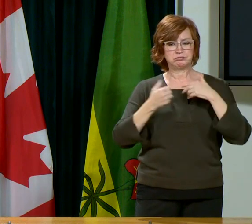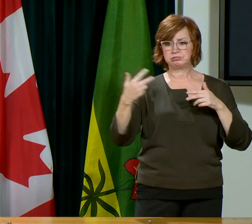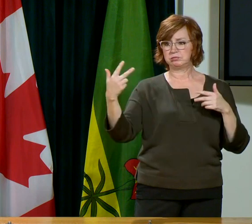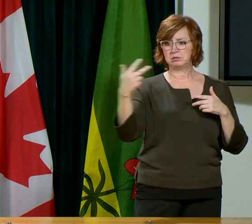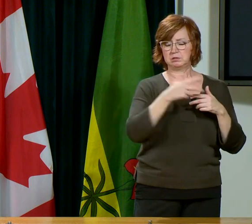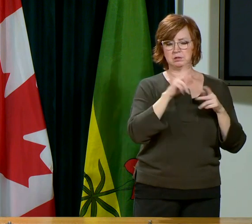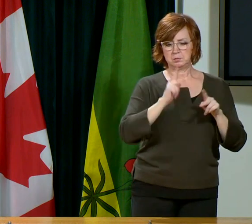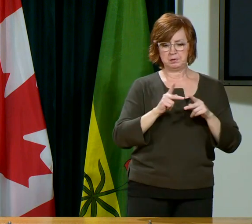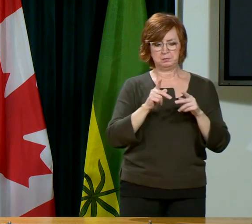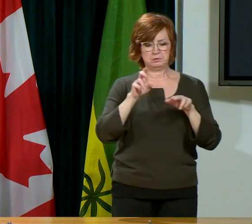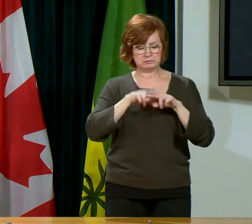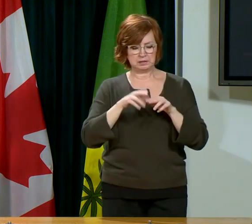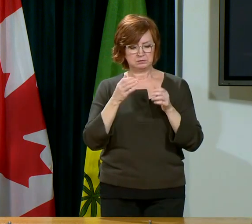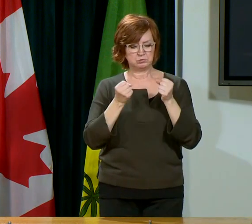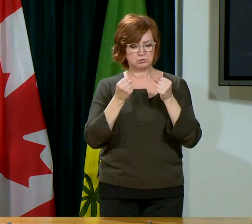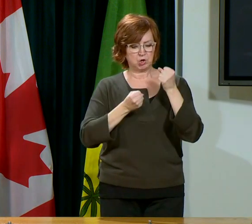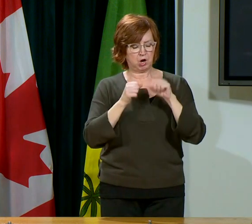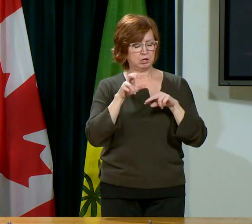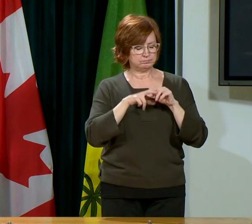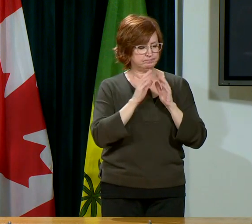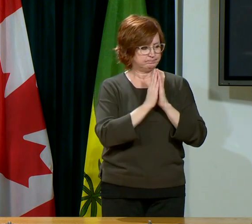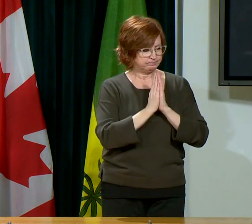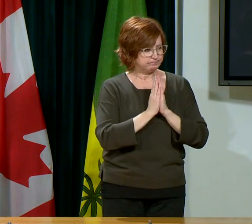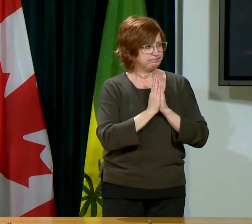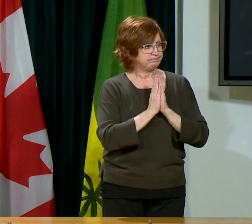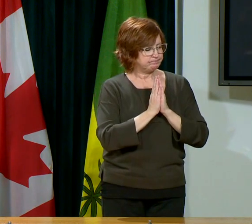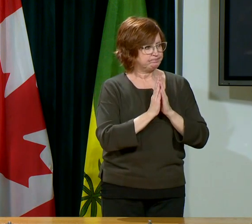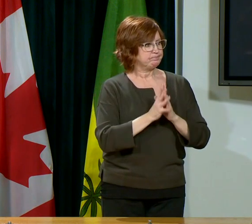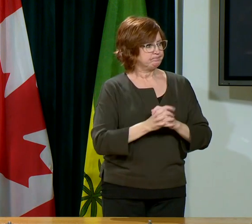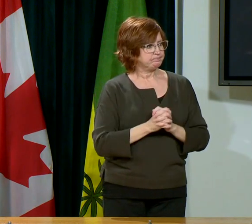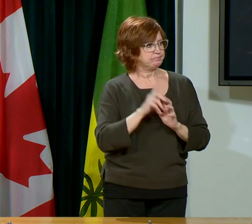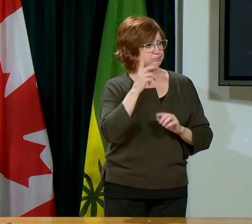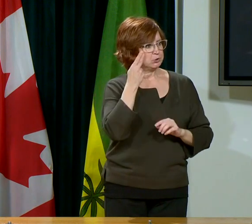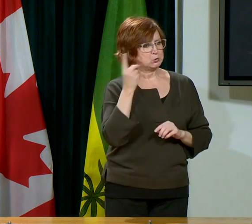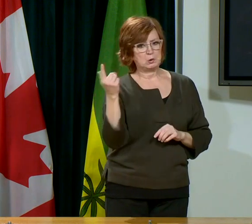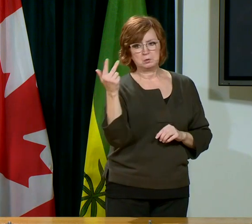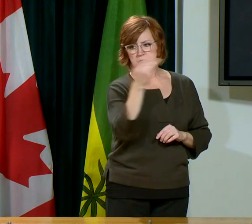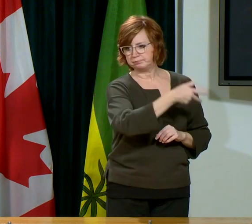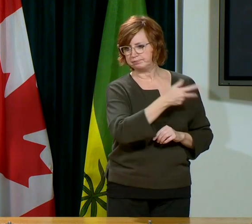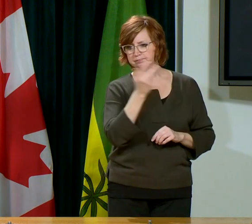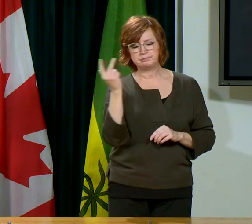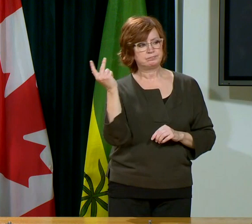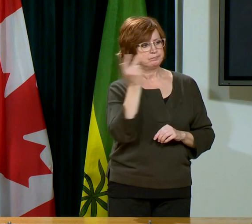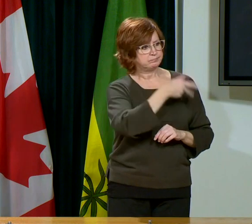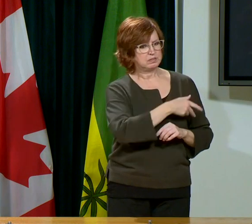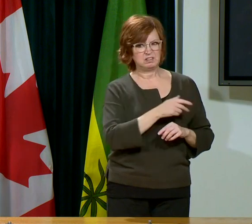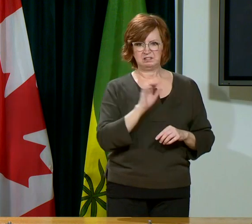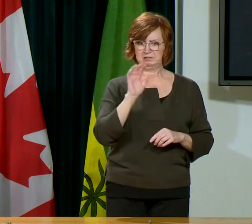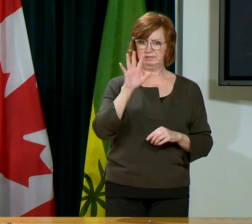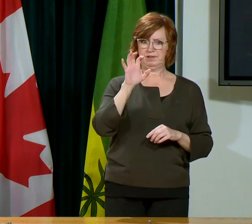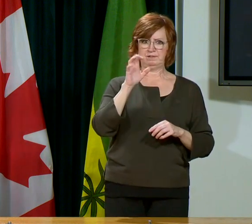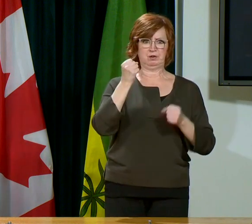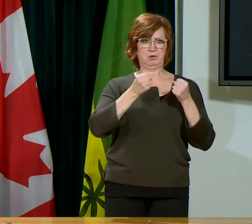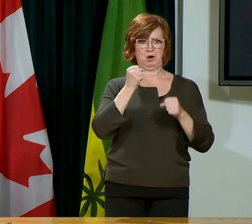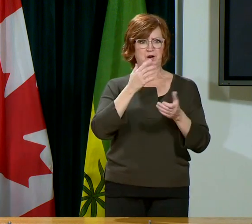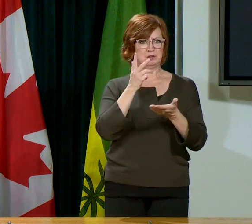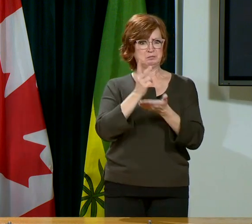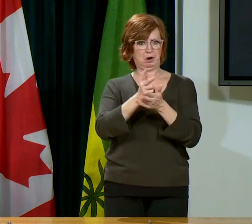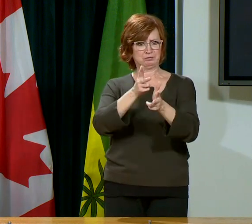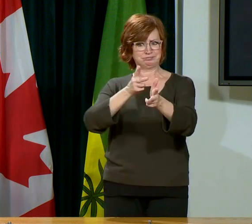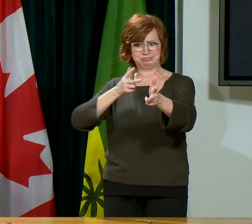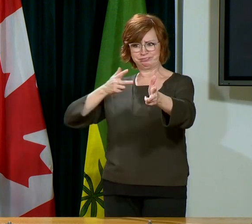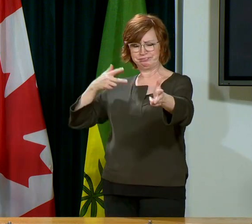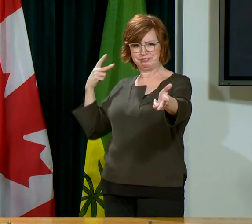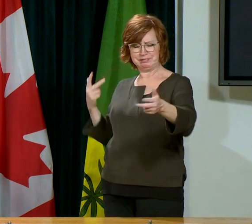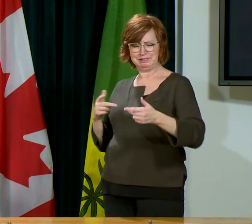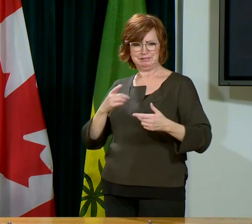that an event could continue? And are we aware that public health orders are not being applied consistently across the province? So